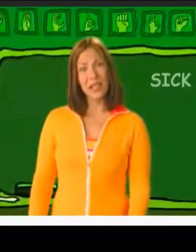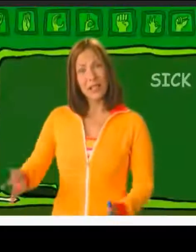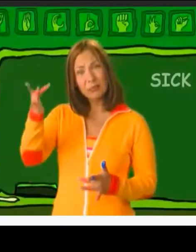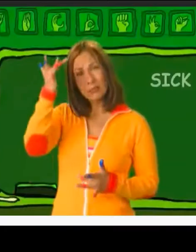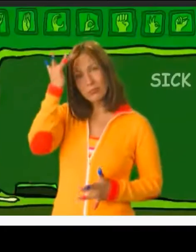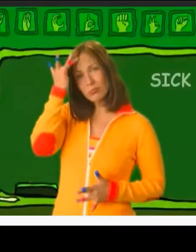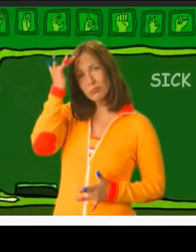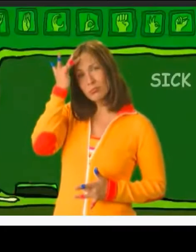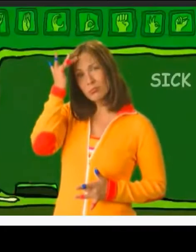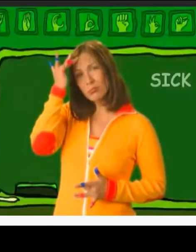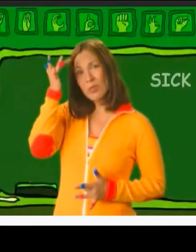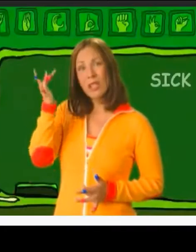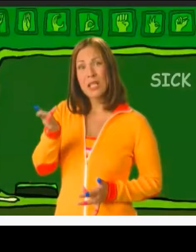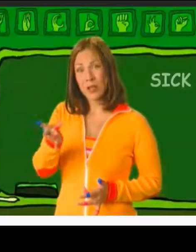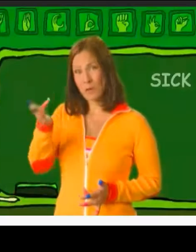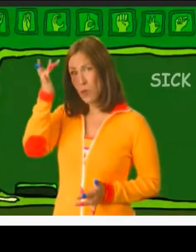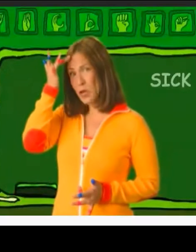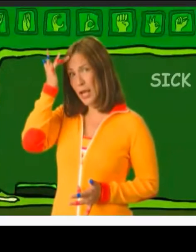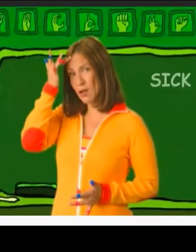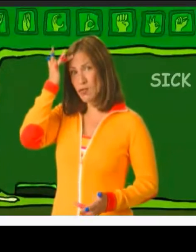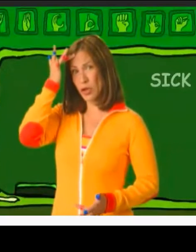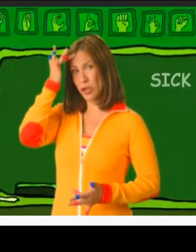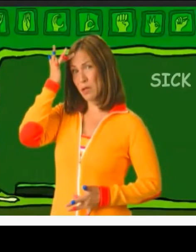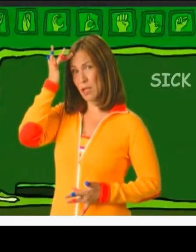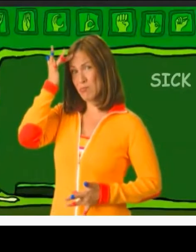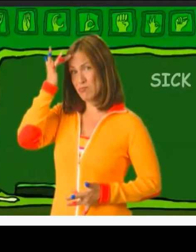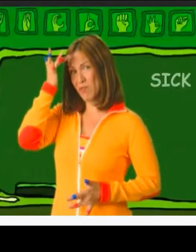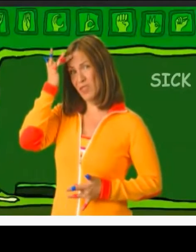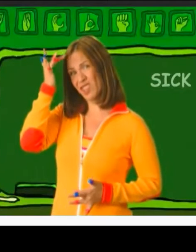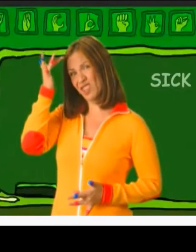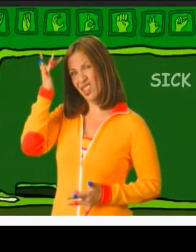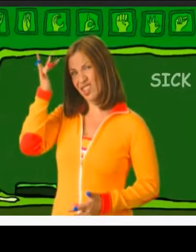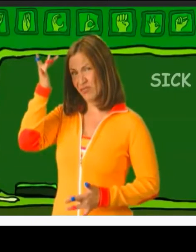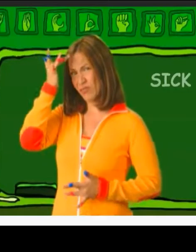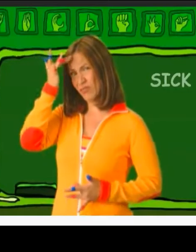Sick. It's like your forehead or your tummy feels sick.